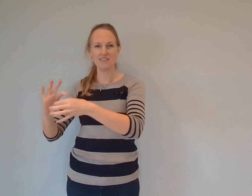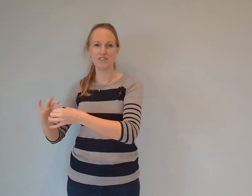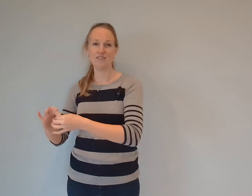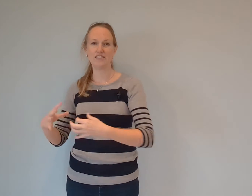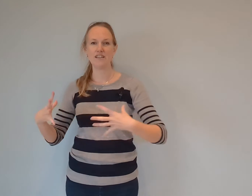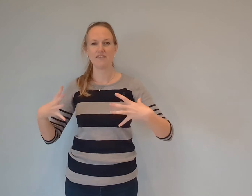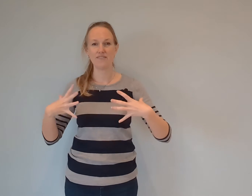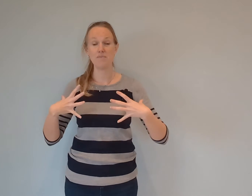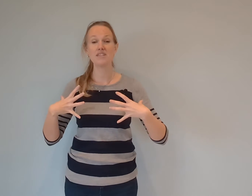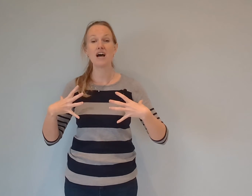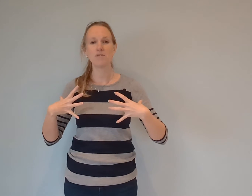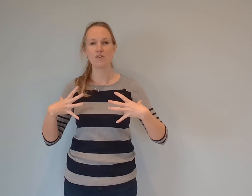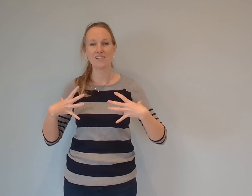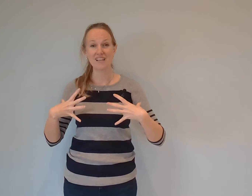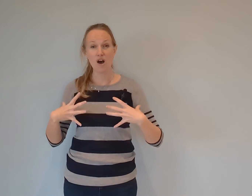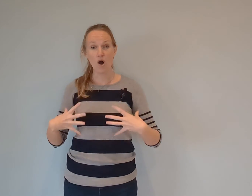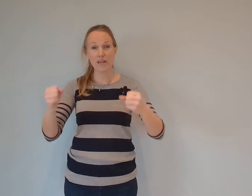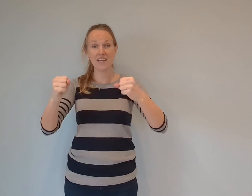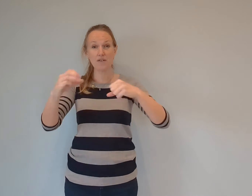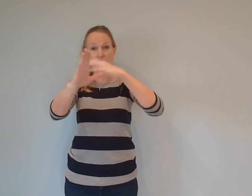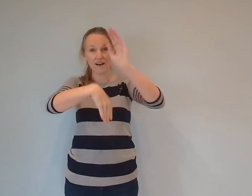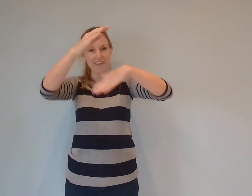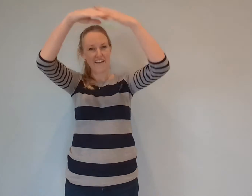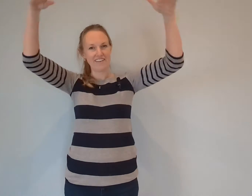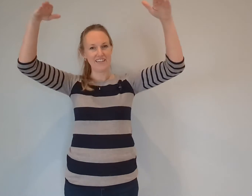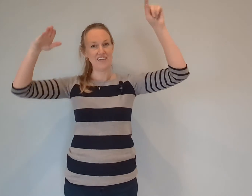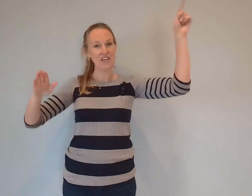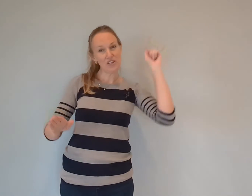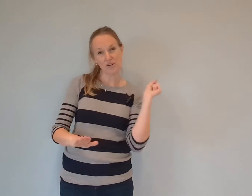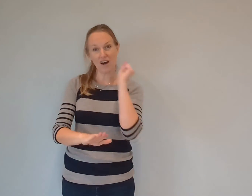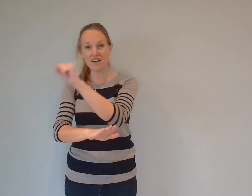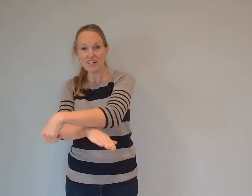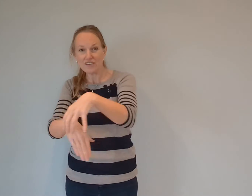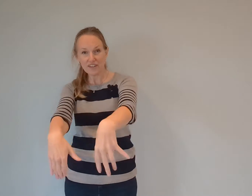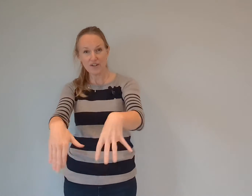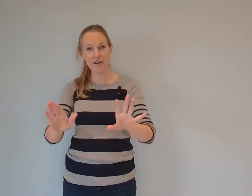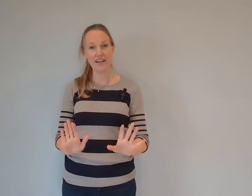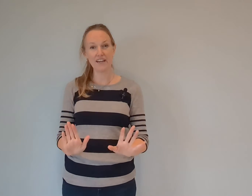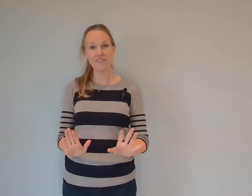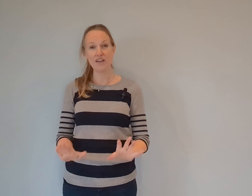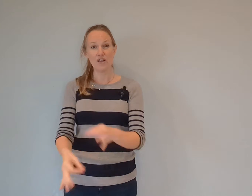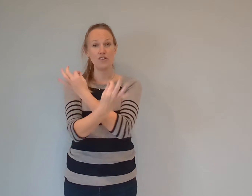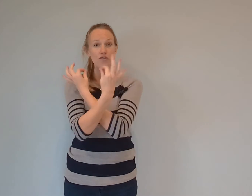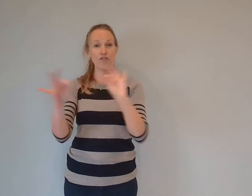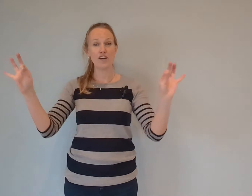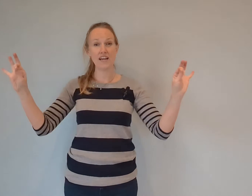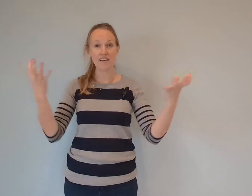So let's try that from the top of the chorus. O hero of heaven, you conquered the grave, you free